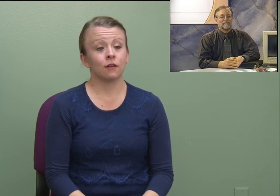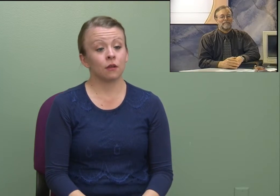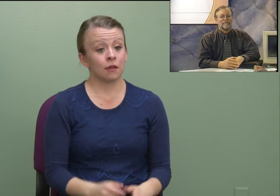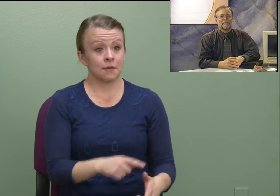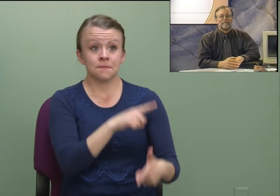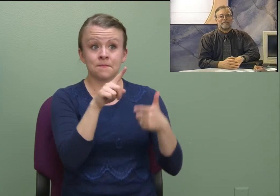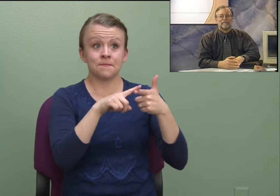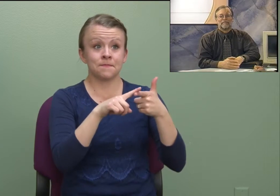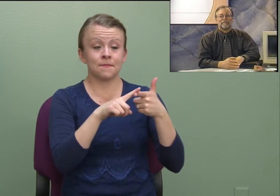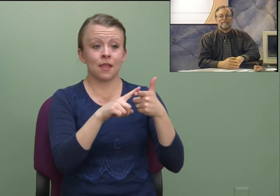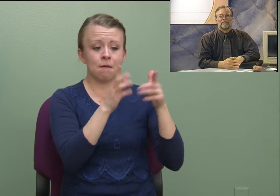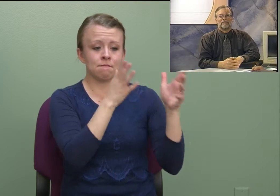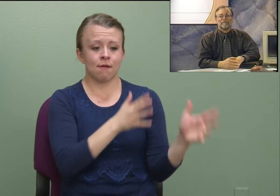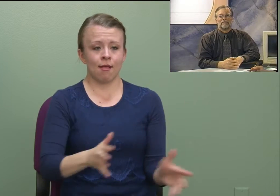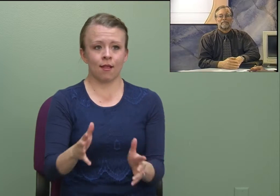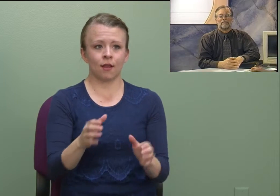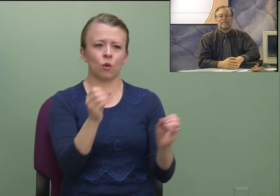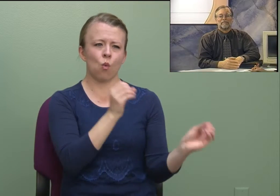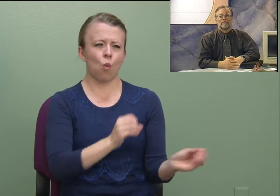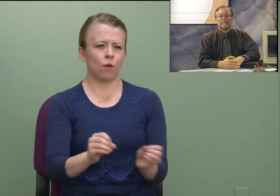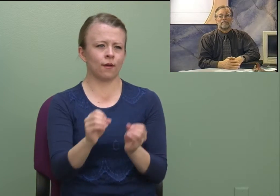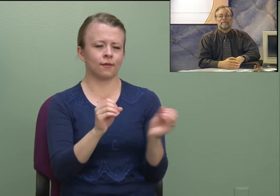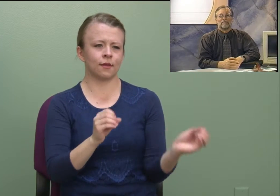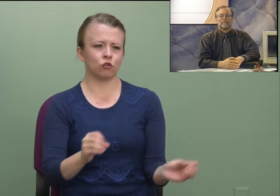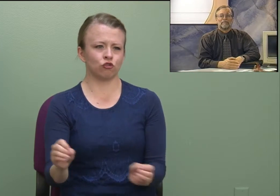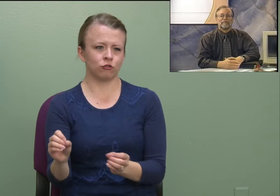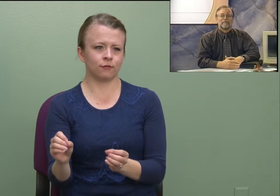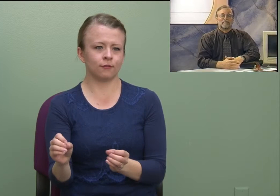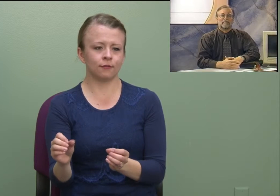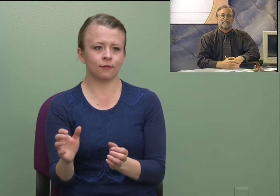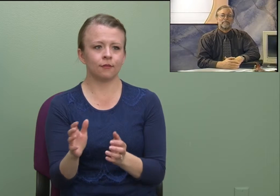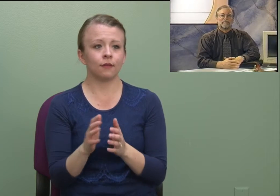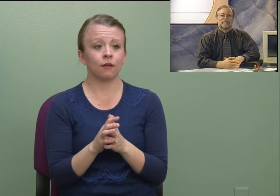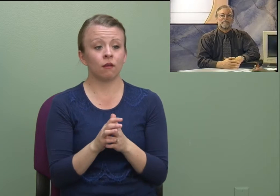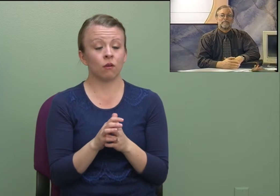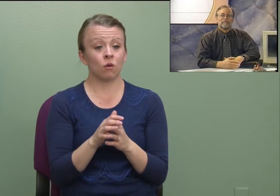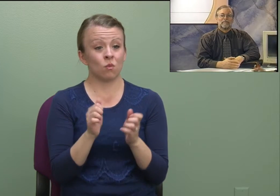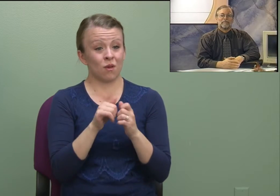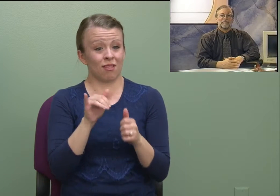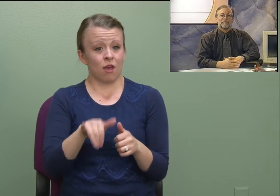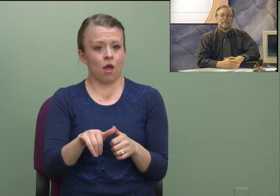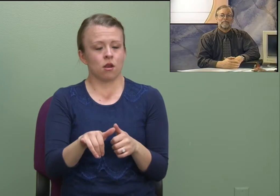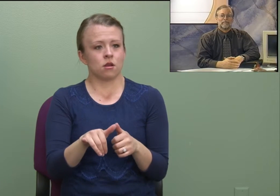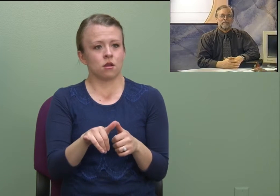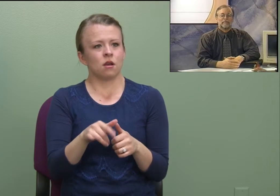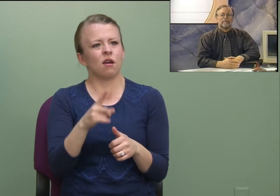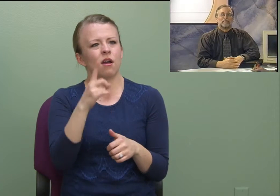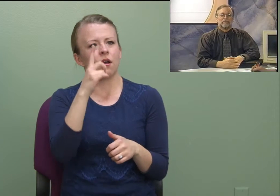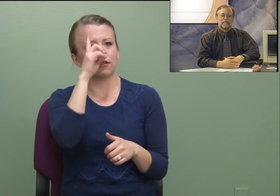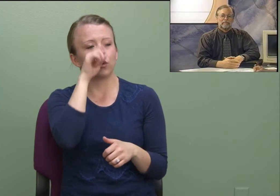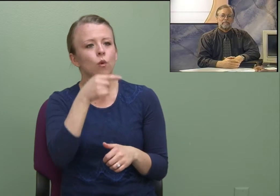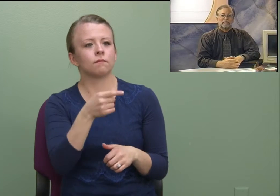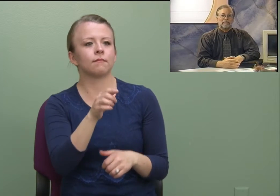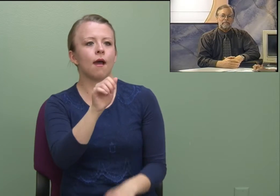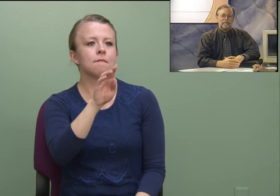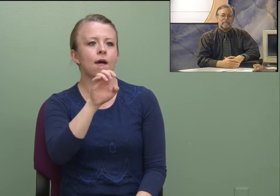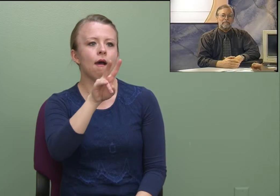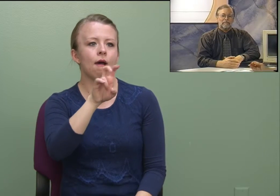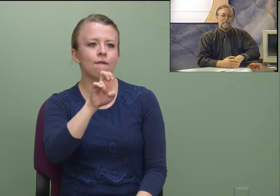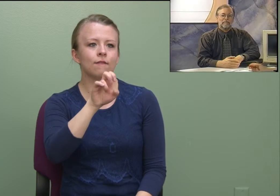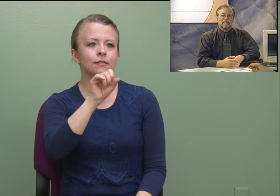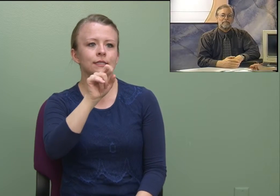is planning and organization. And on that, I gave you an above standard, and let me just